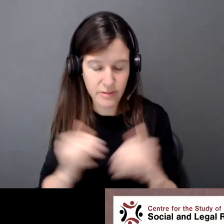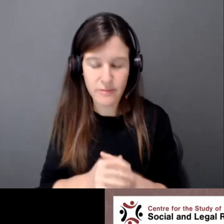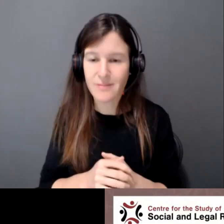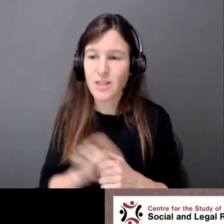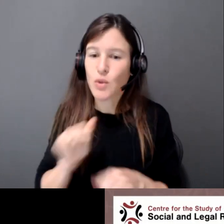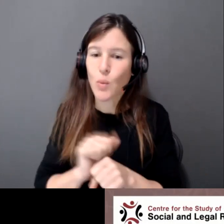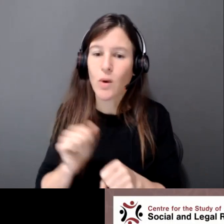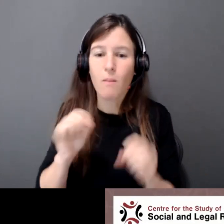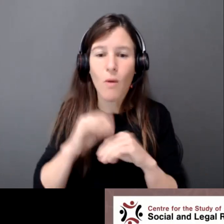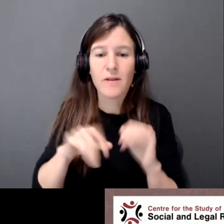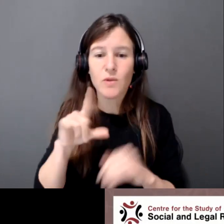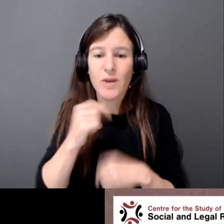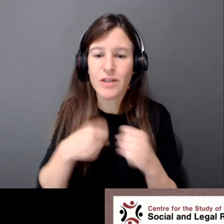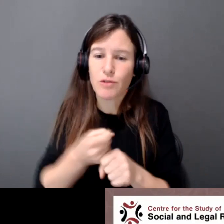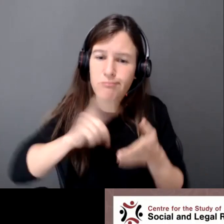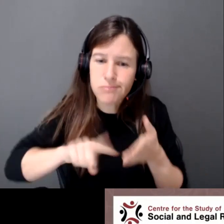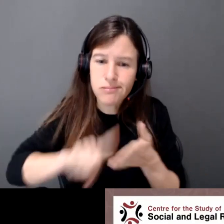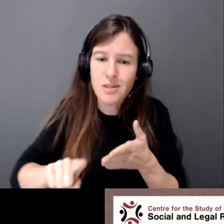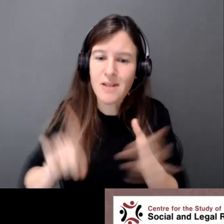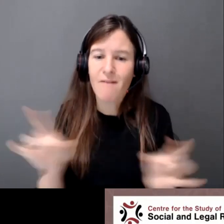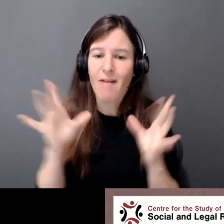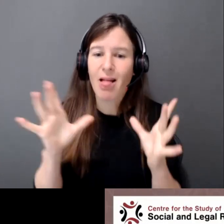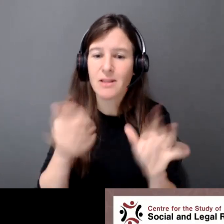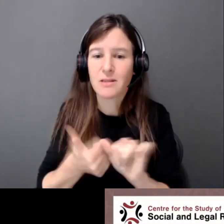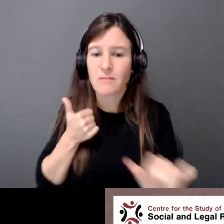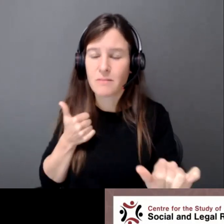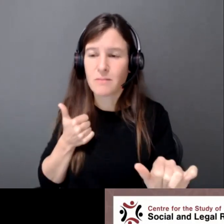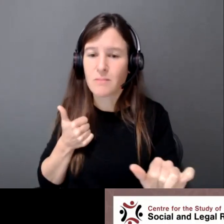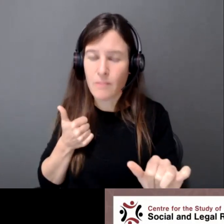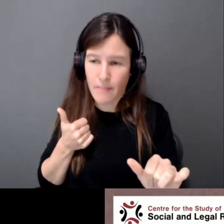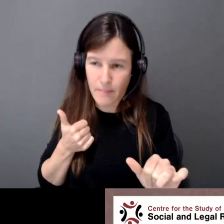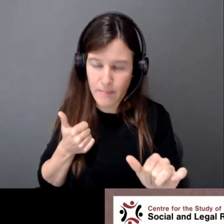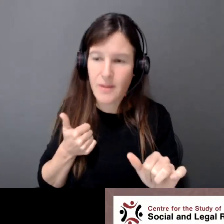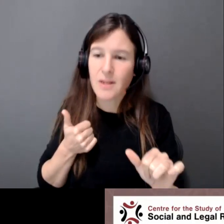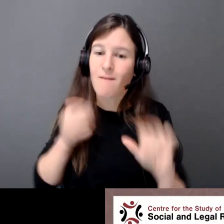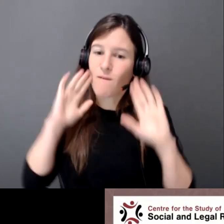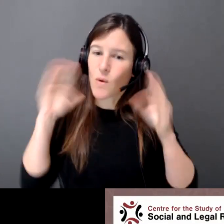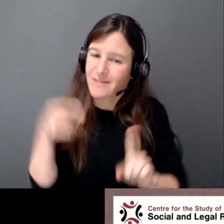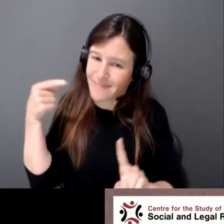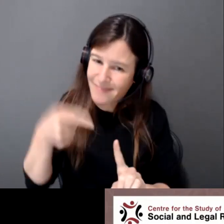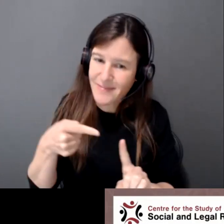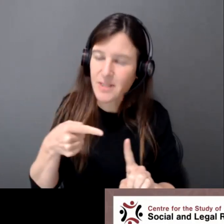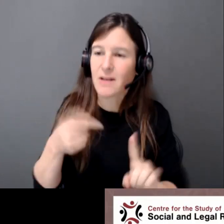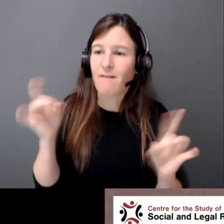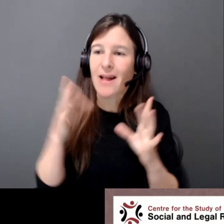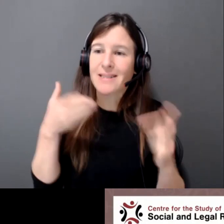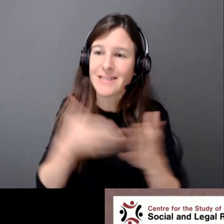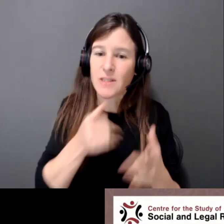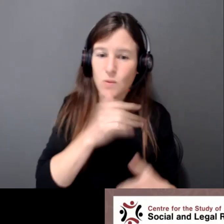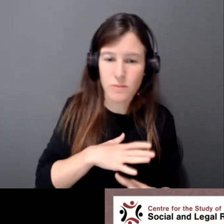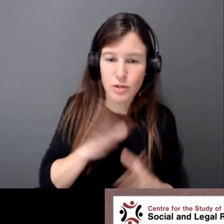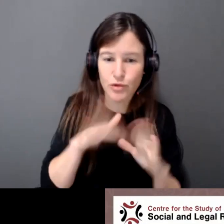researching violence prevention with an emphasis on violence against women, children, femicide, and